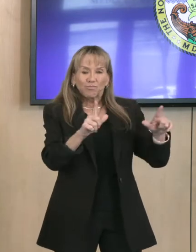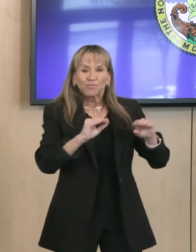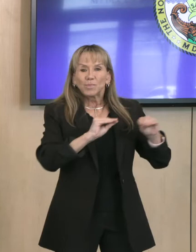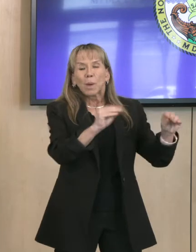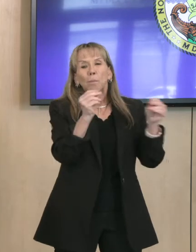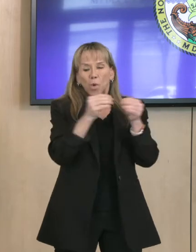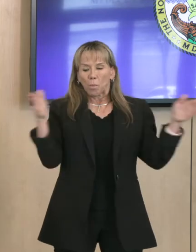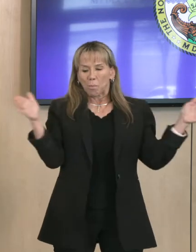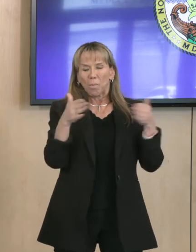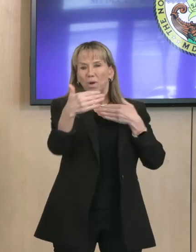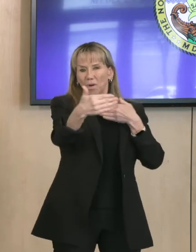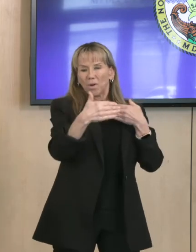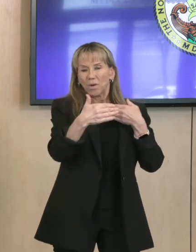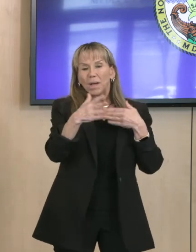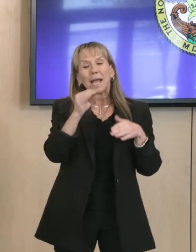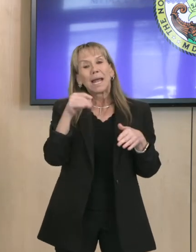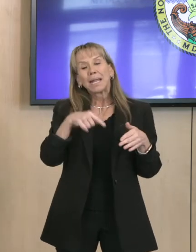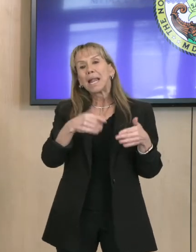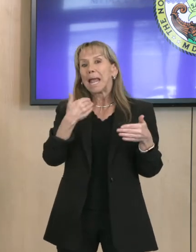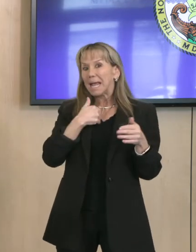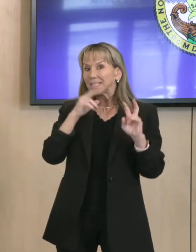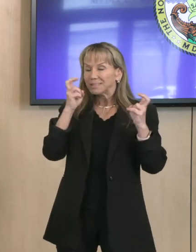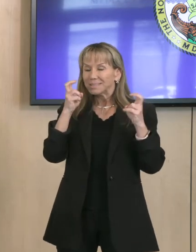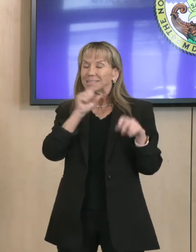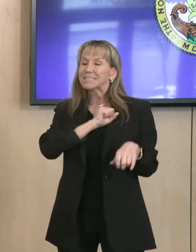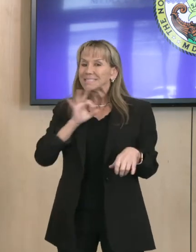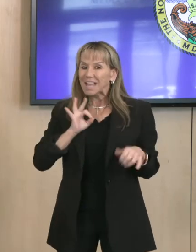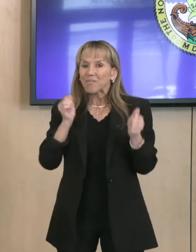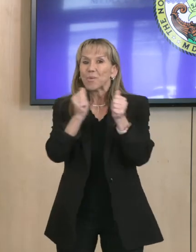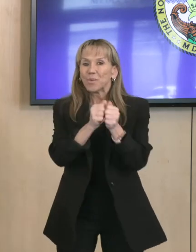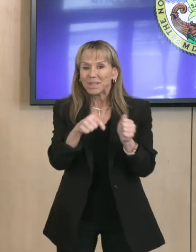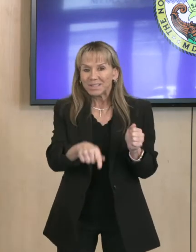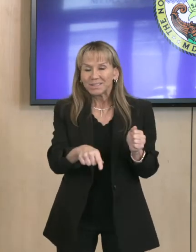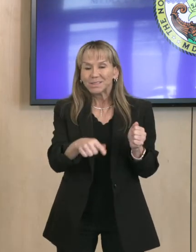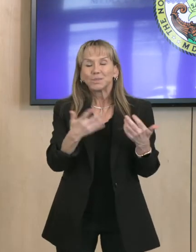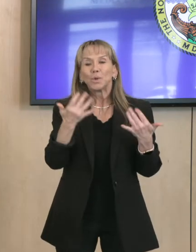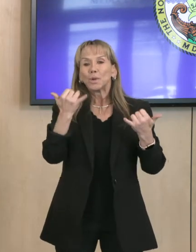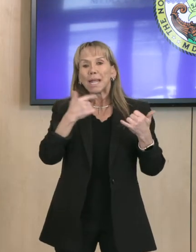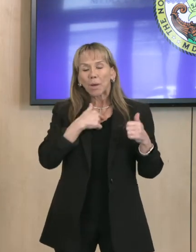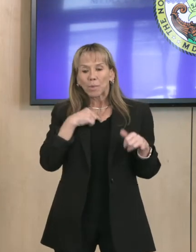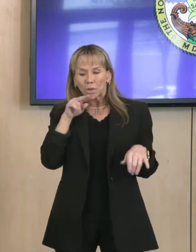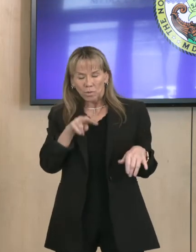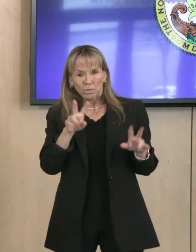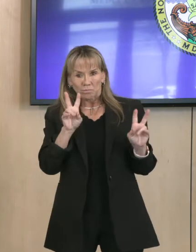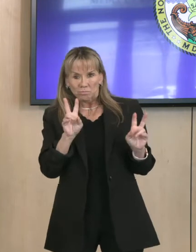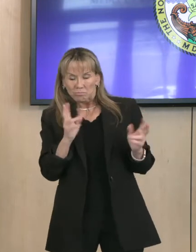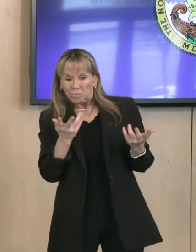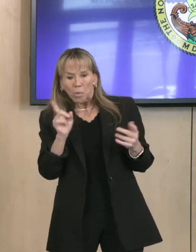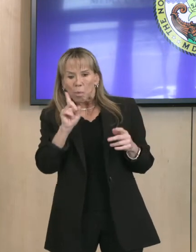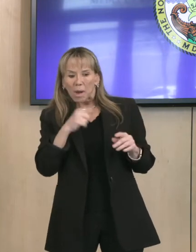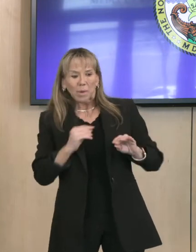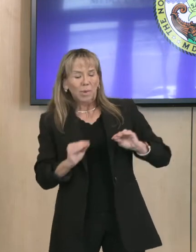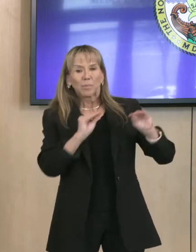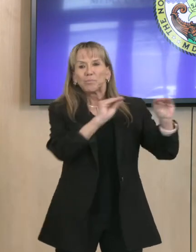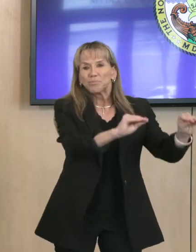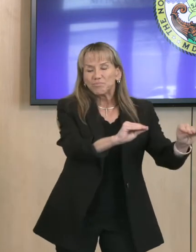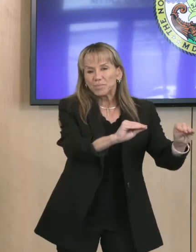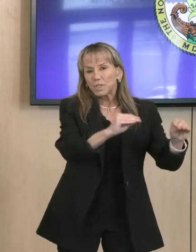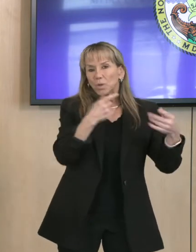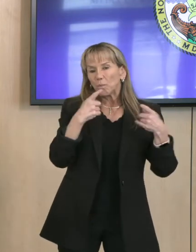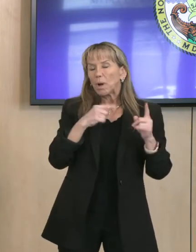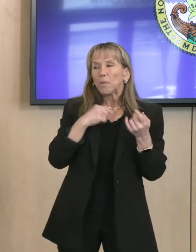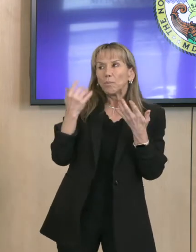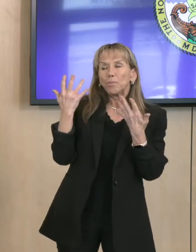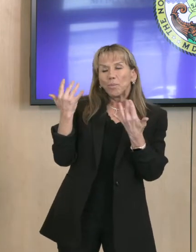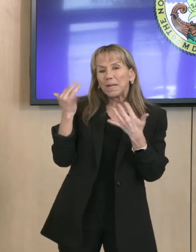bit smaller, but it also comes with the staffing. And so we are assessing the viability of where we might place that, along with waiting confirmation